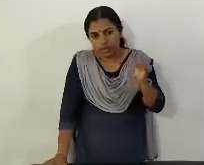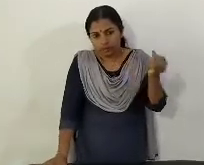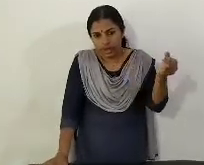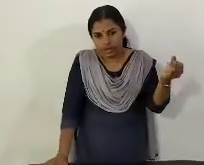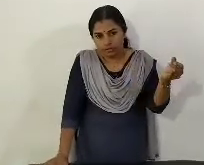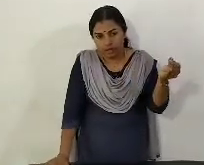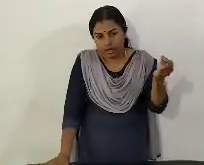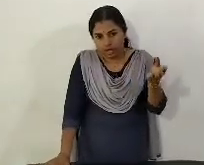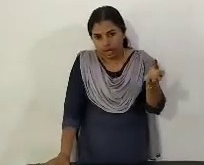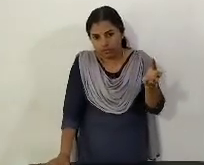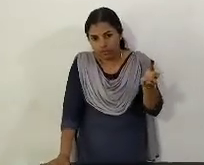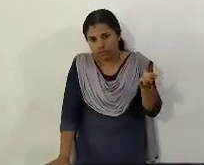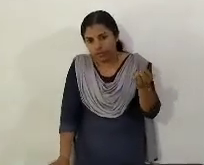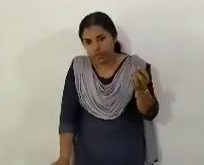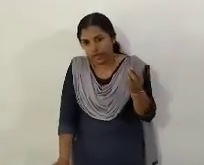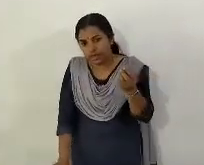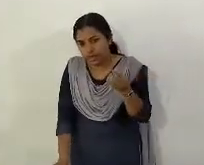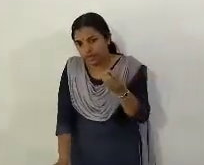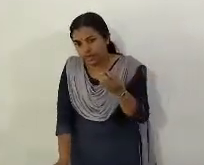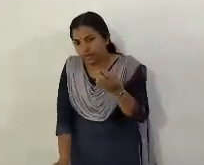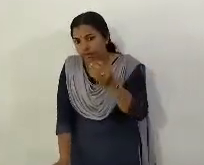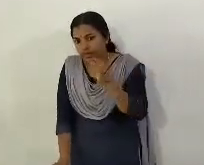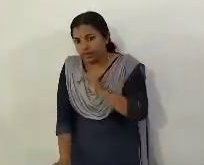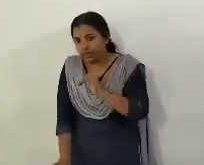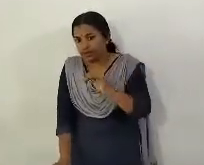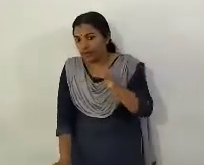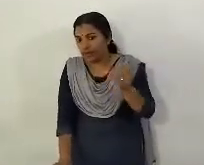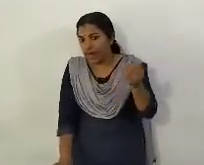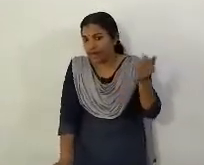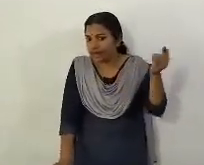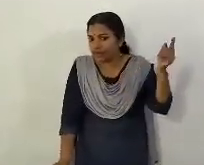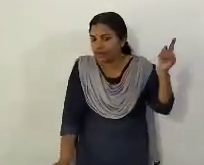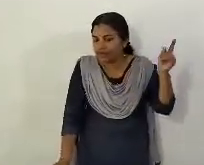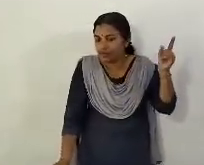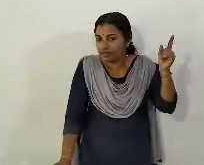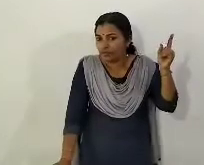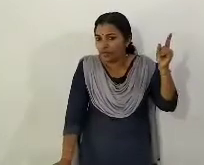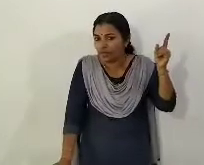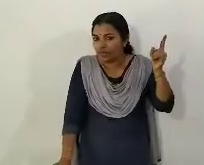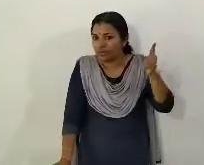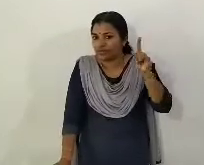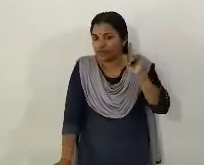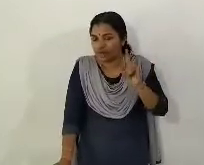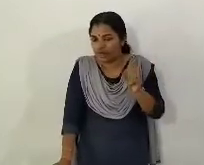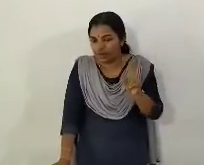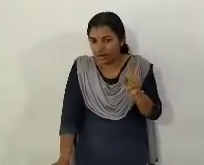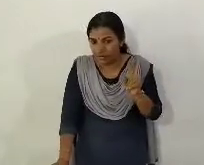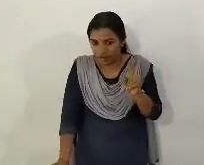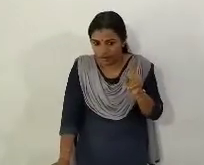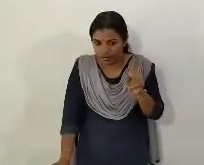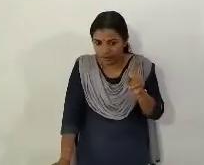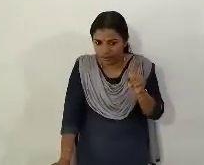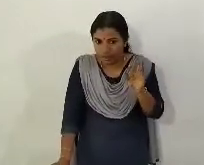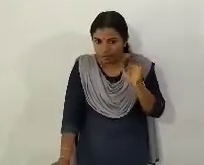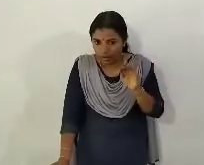What is a raster file and vector file, and the reason for giving such an advertisement.